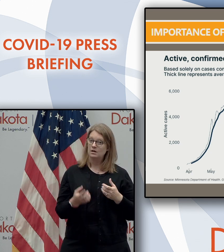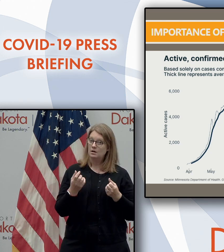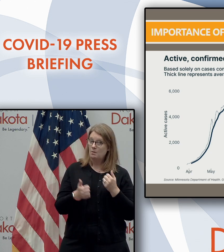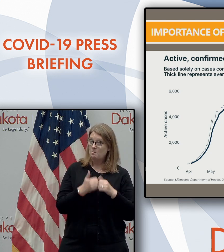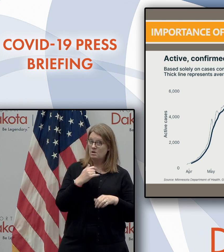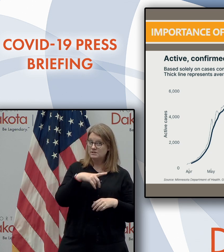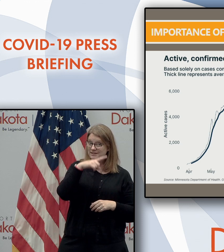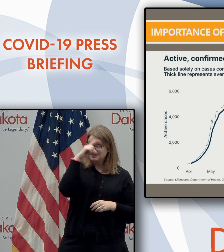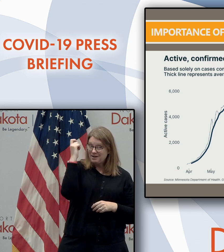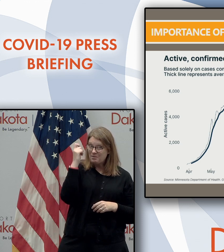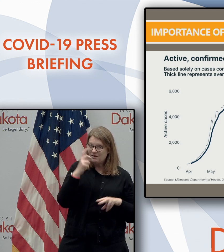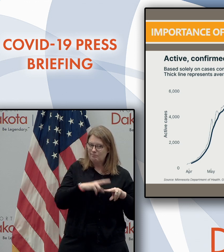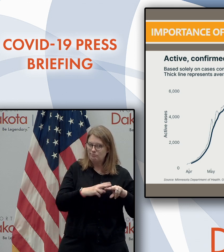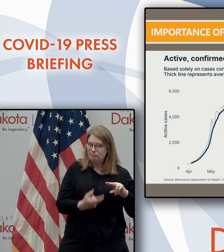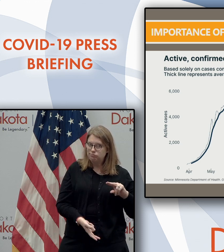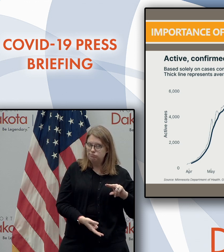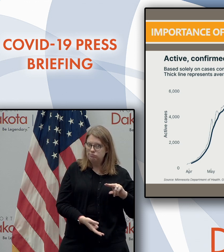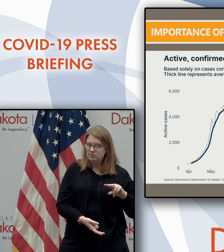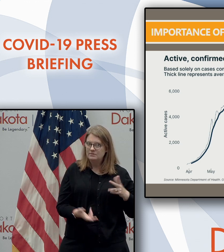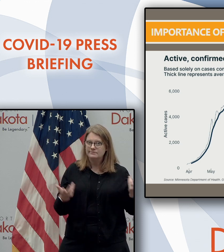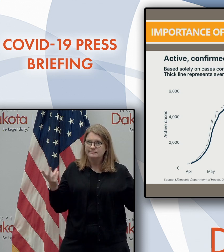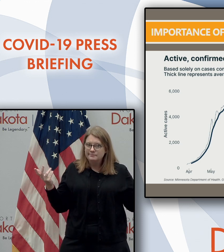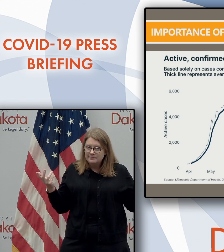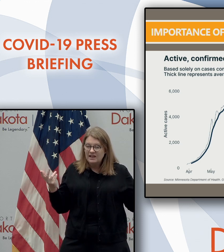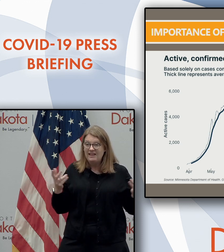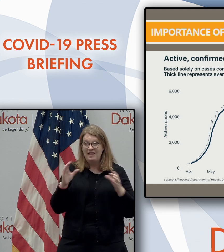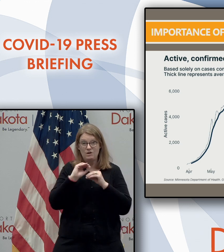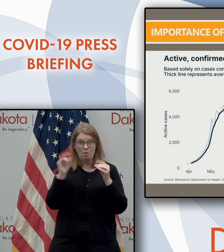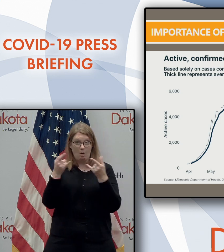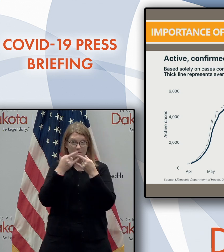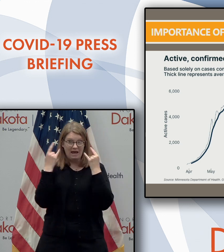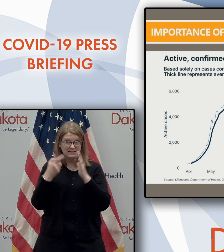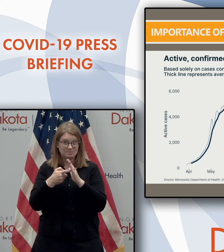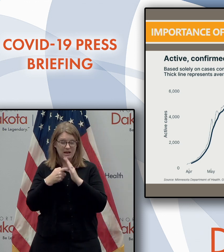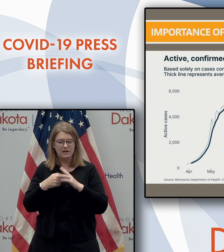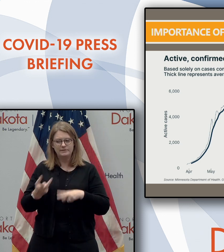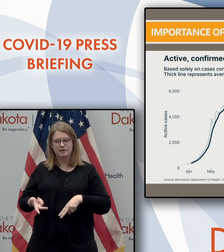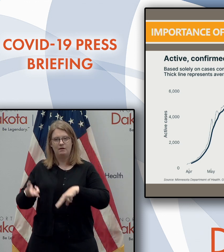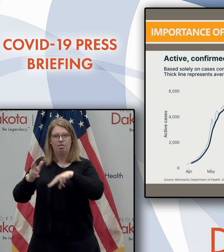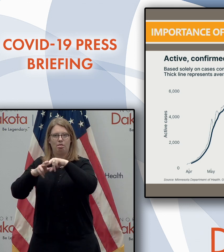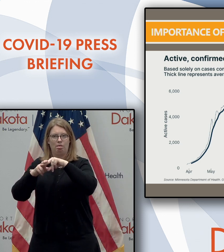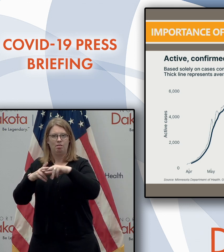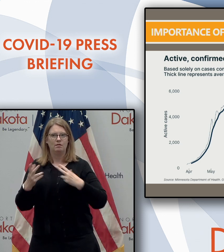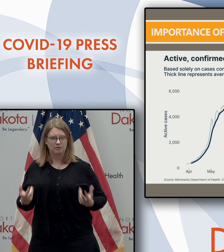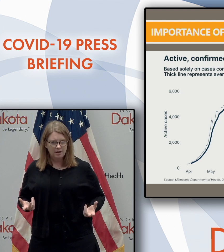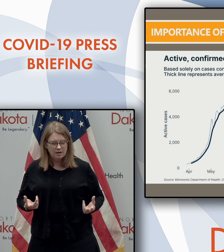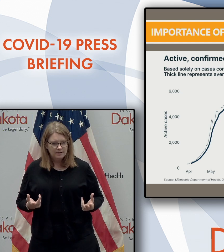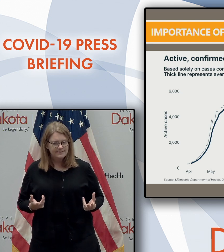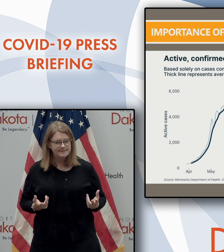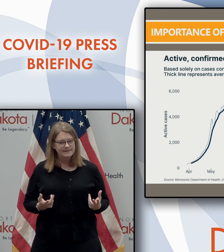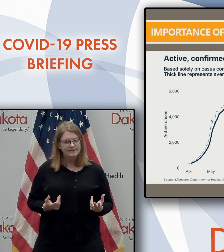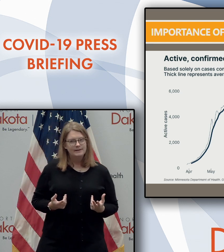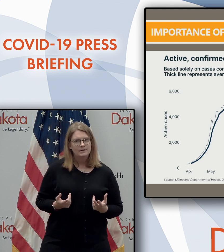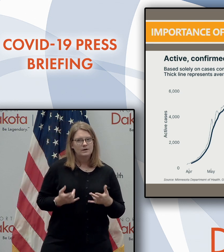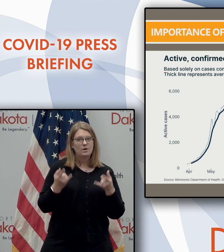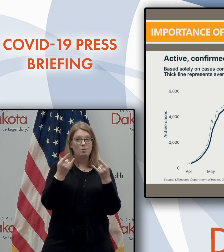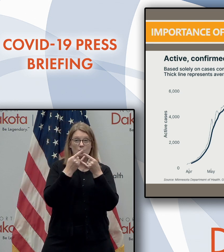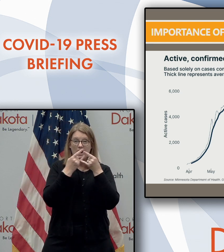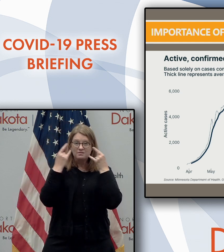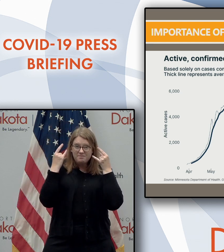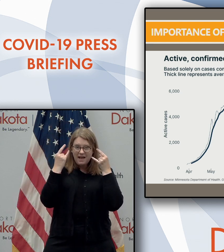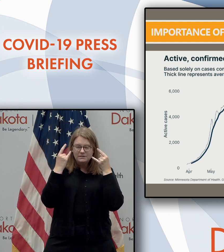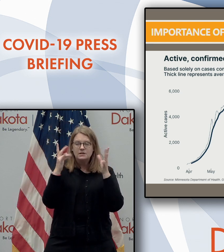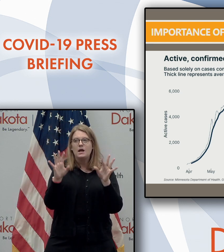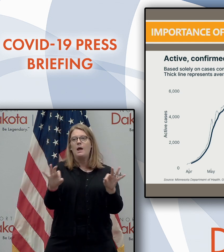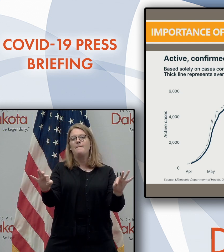summer, and you can have no mask mandates and cases start to rise. And so it is one of the tools in the battle is wearing masks, and that's